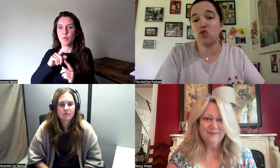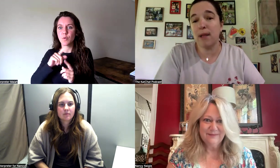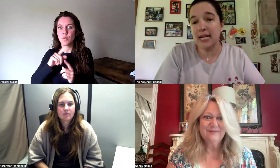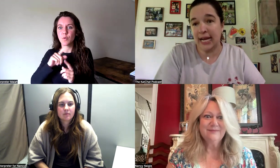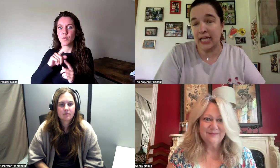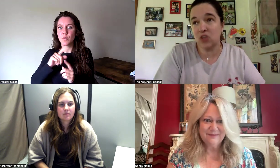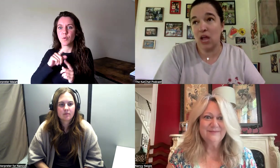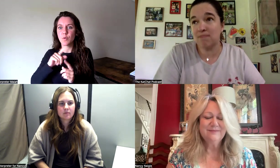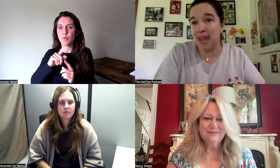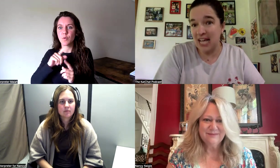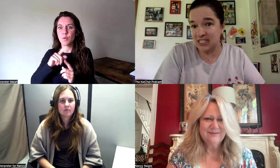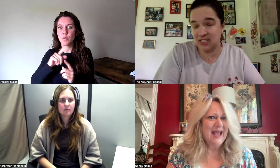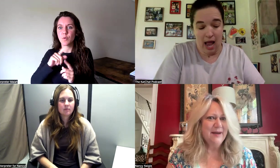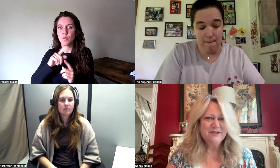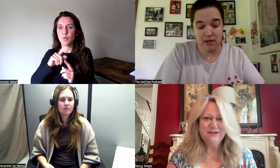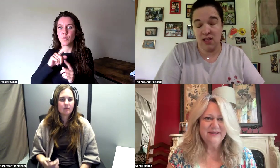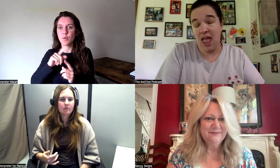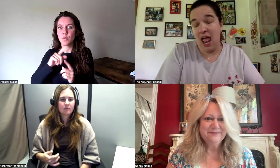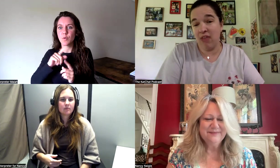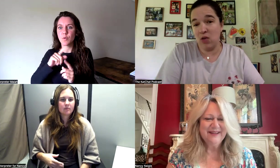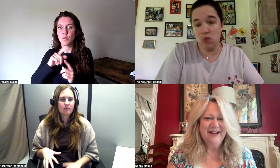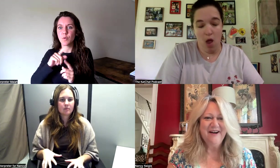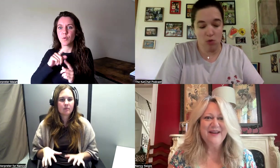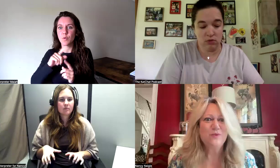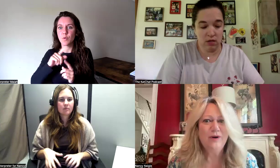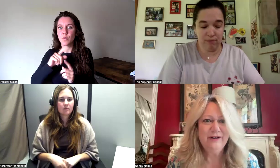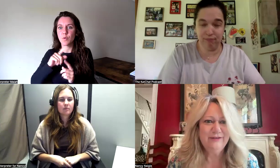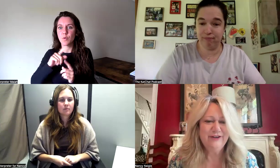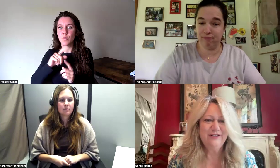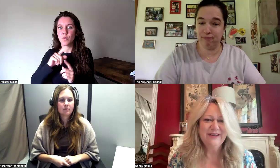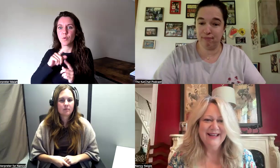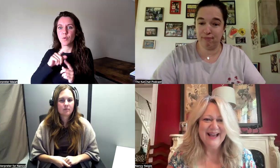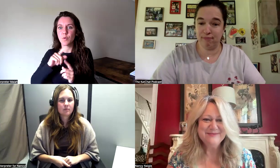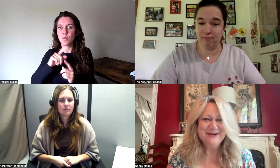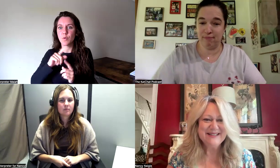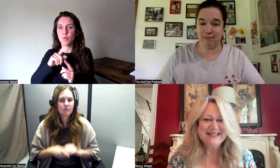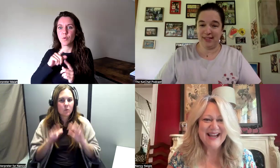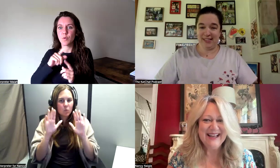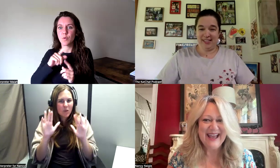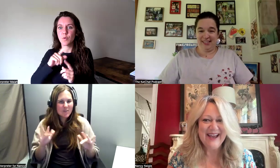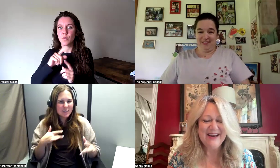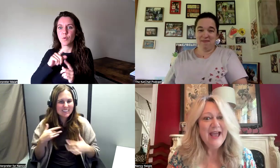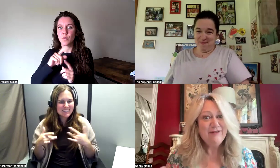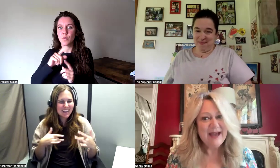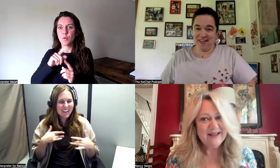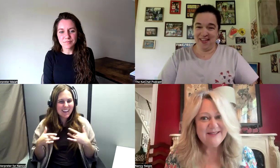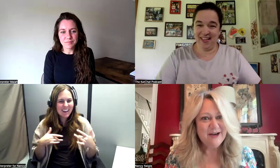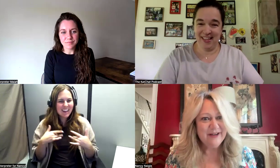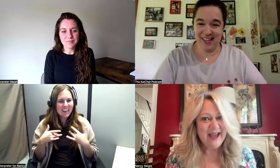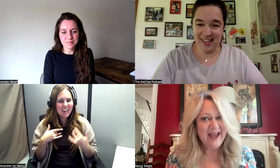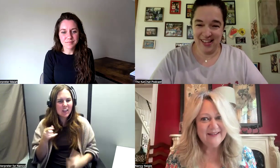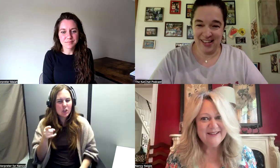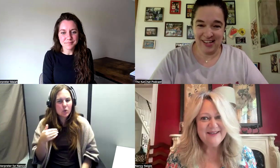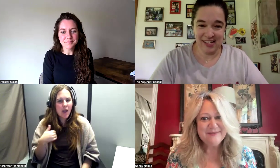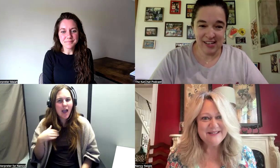same vulnerability. So that's my next step. And then who Oh, knows? that's wonderful. I'm so excited, Kat. Have you had Lindsay